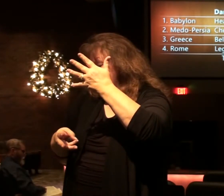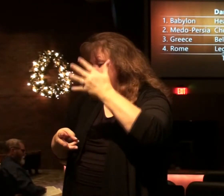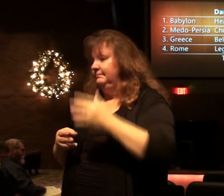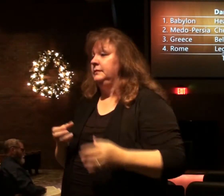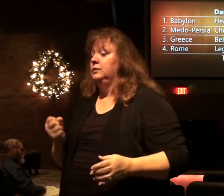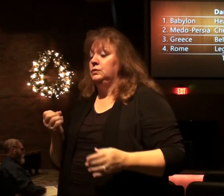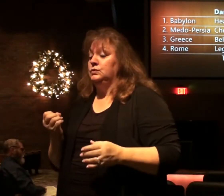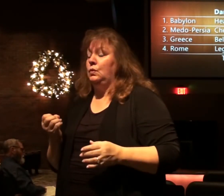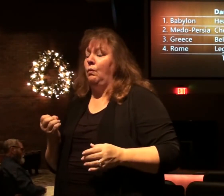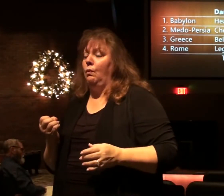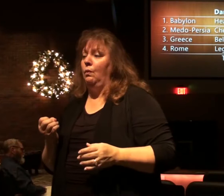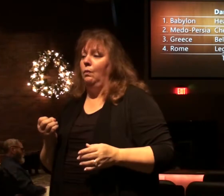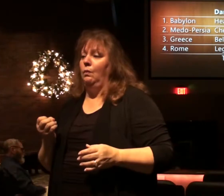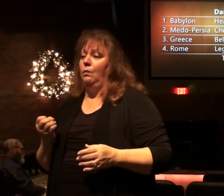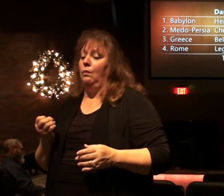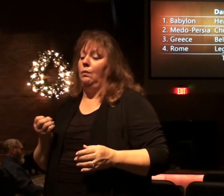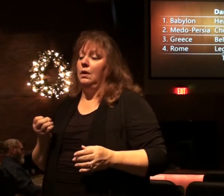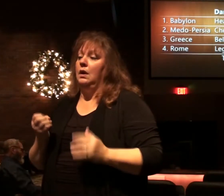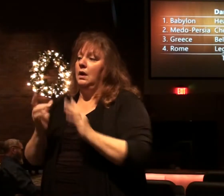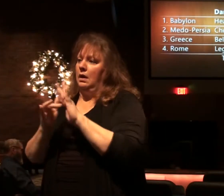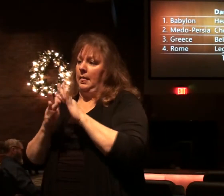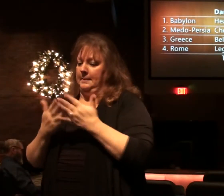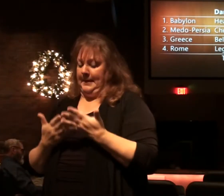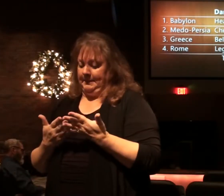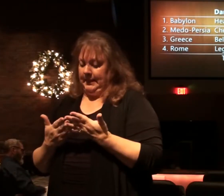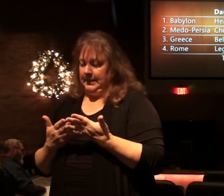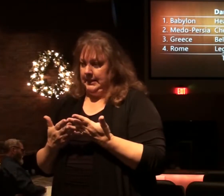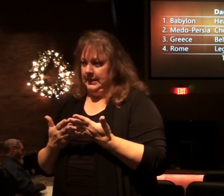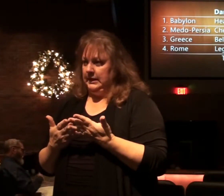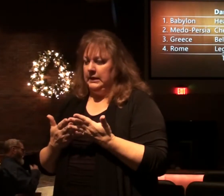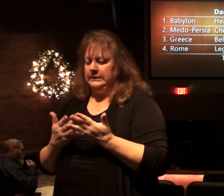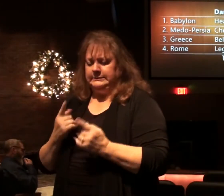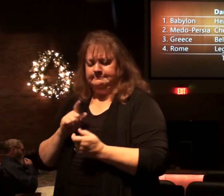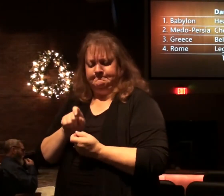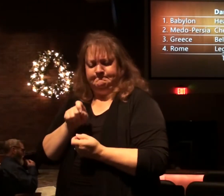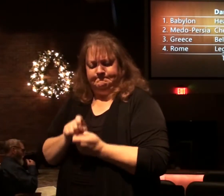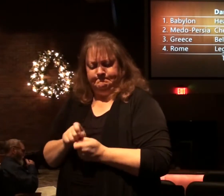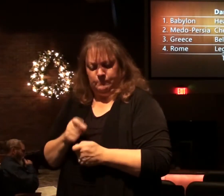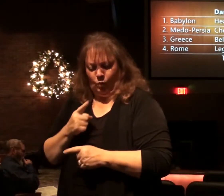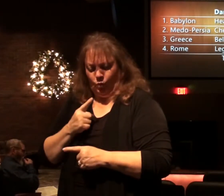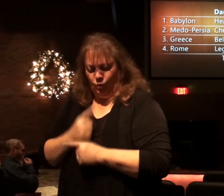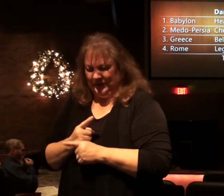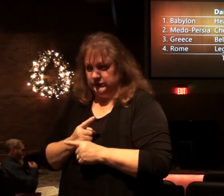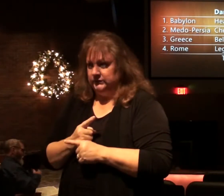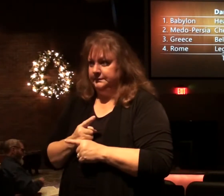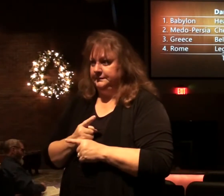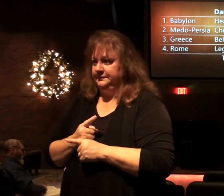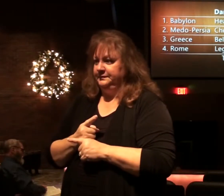So we're going to see the Bible is very accurate.